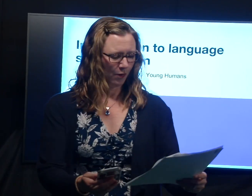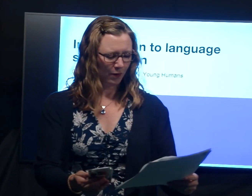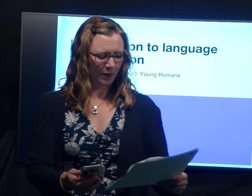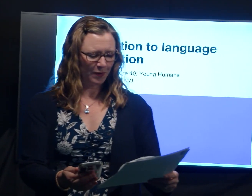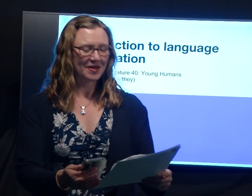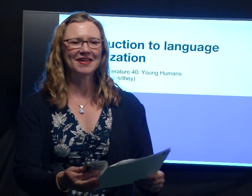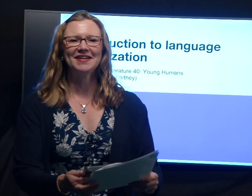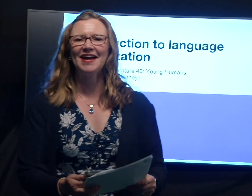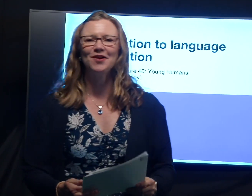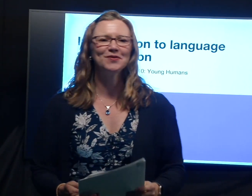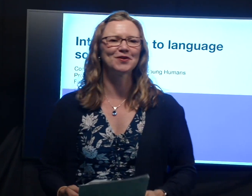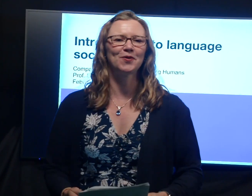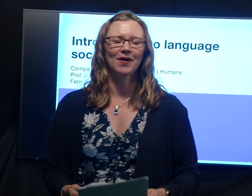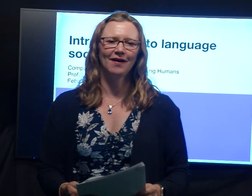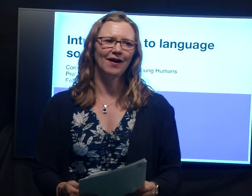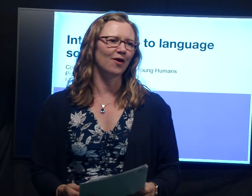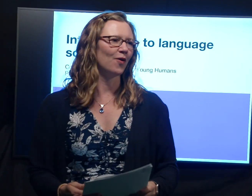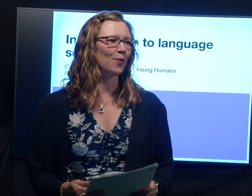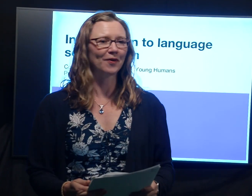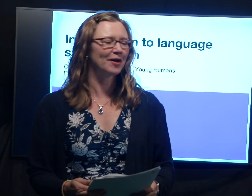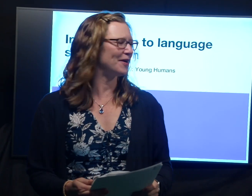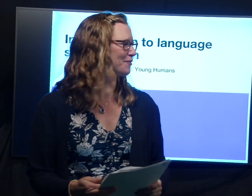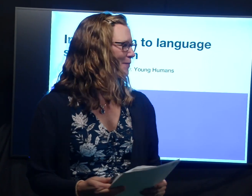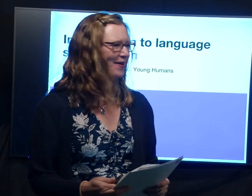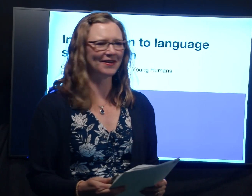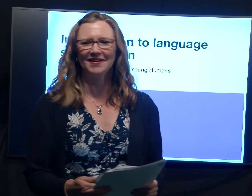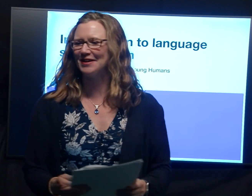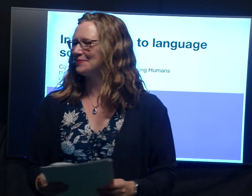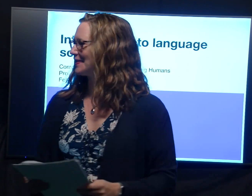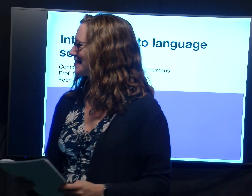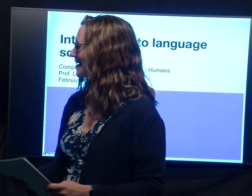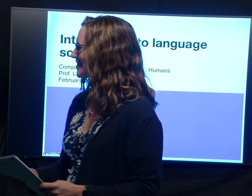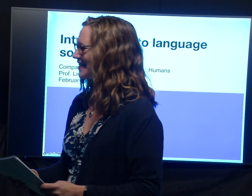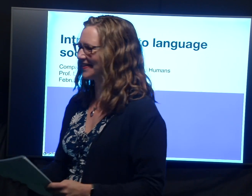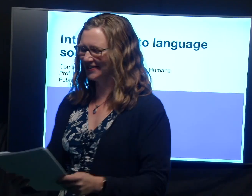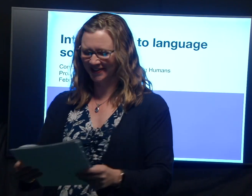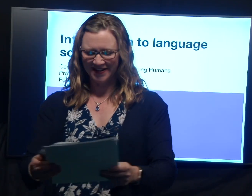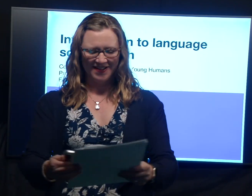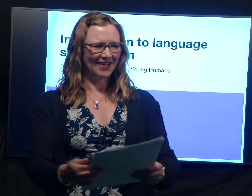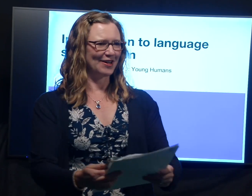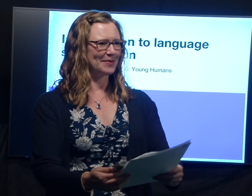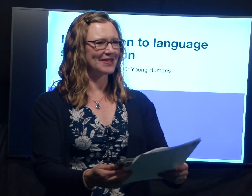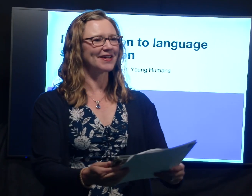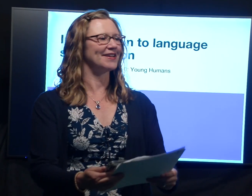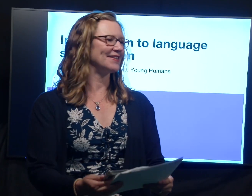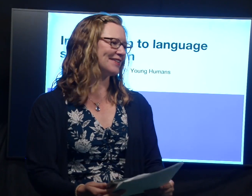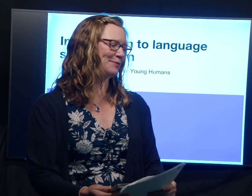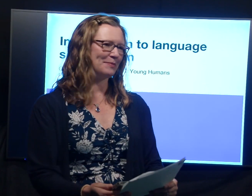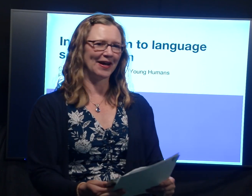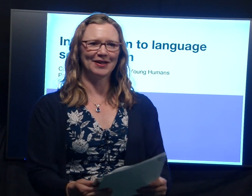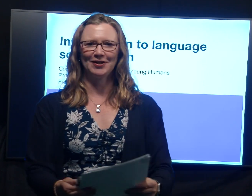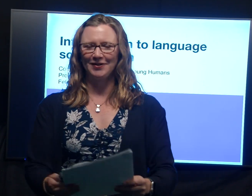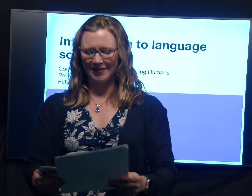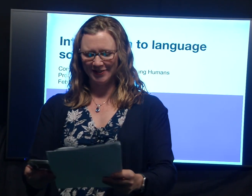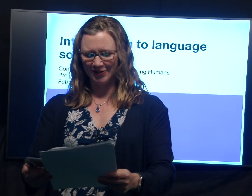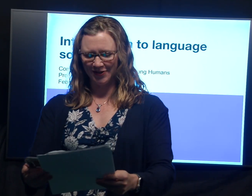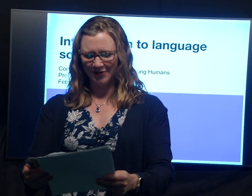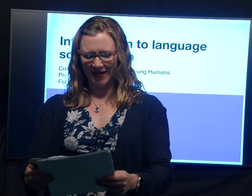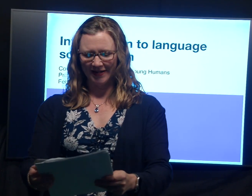Well, we will begin now. So, welcome everyone. Please get settled. Excited to be back here in Studio A of